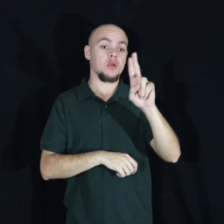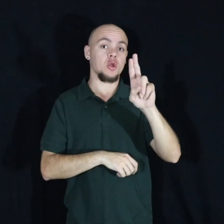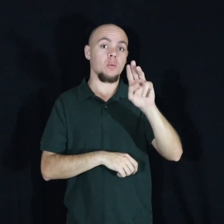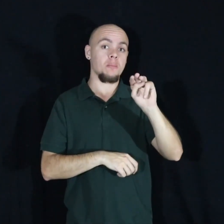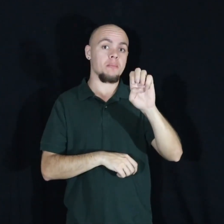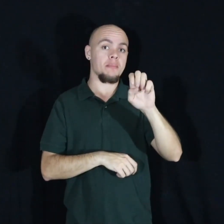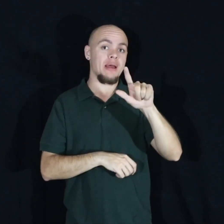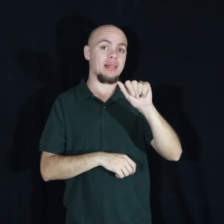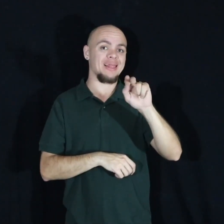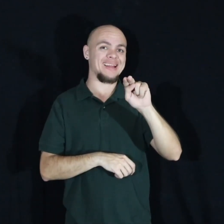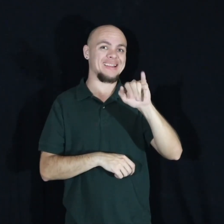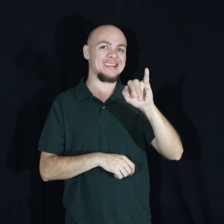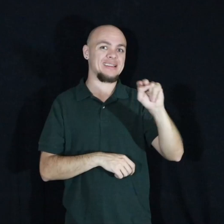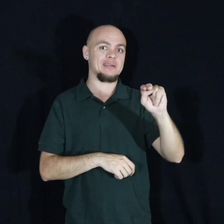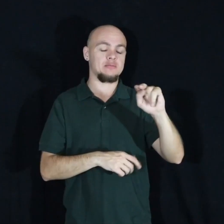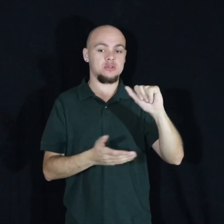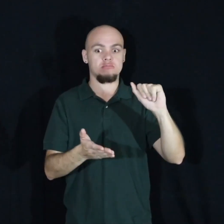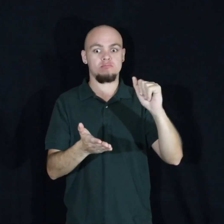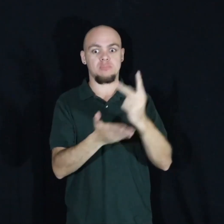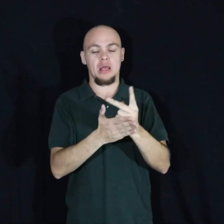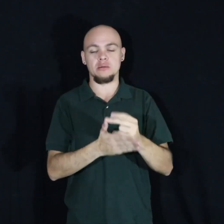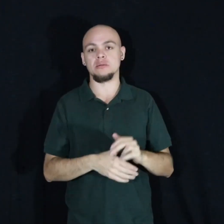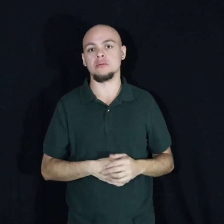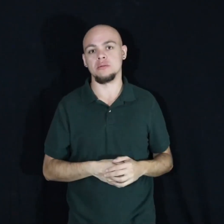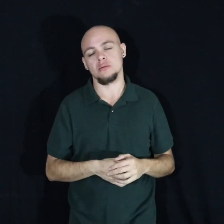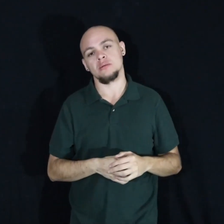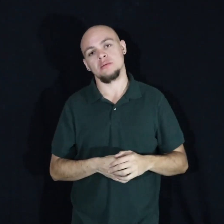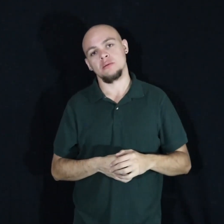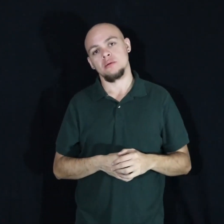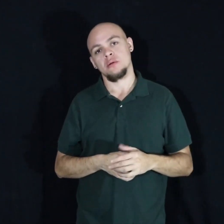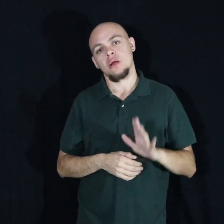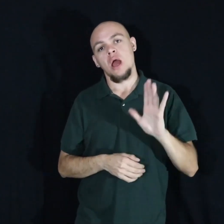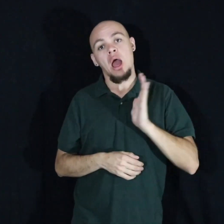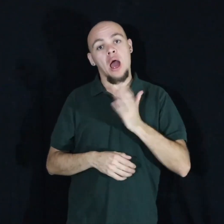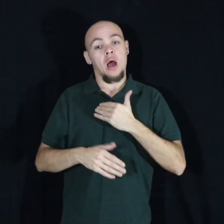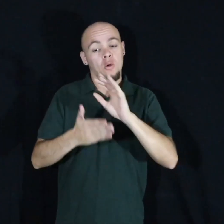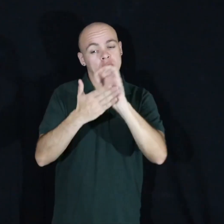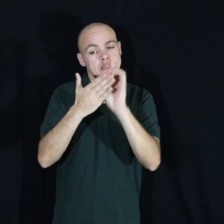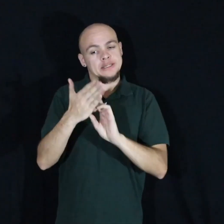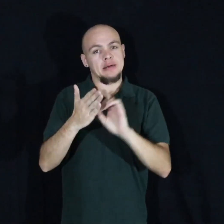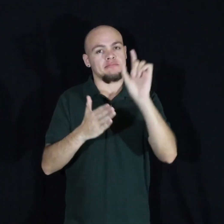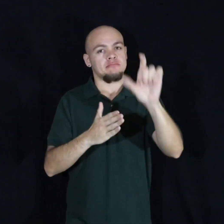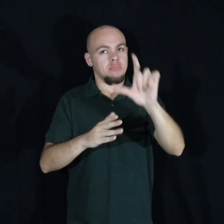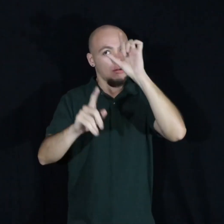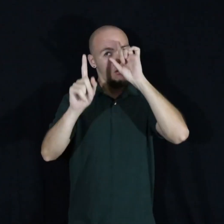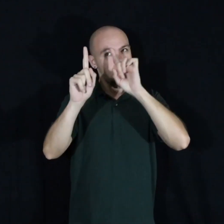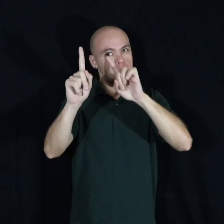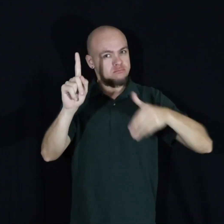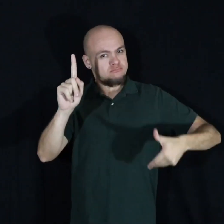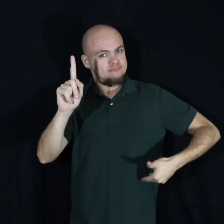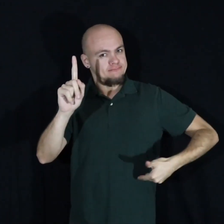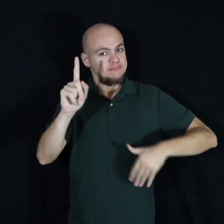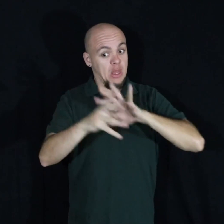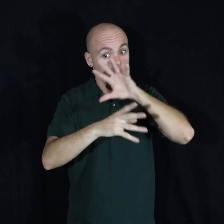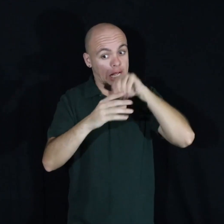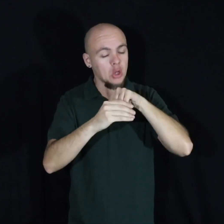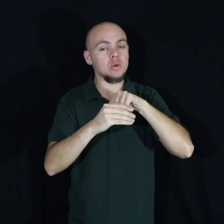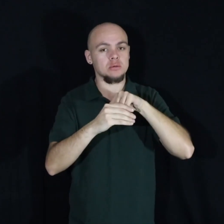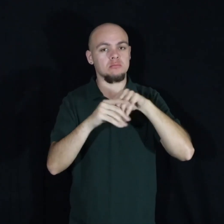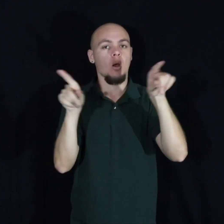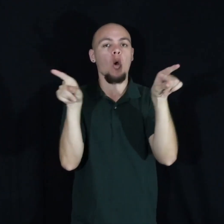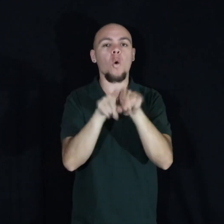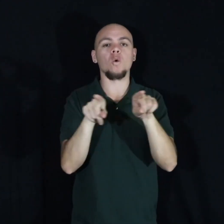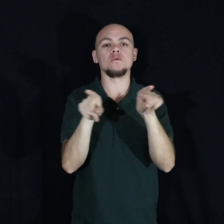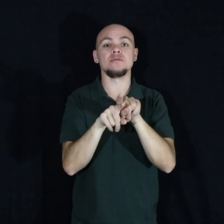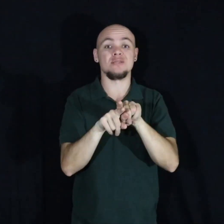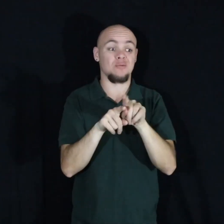validated. I believe that we have to be intentional in our designs, what we include in them, but also what we